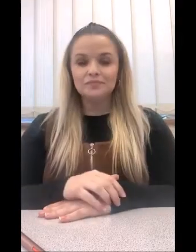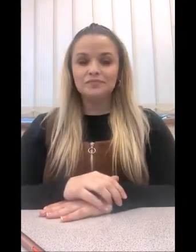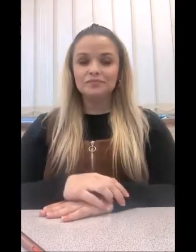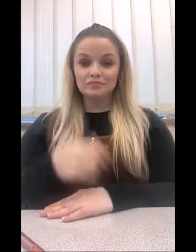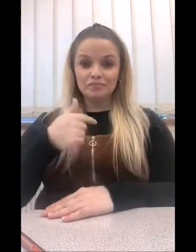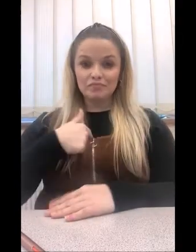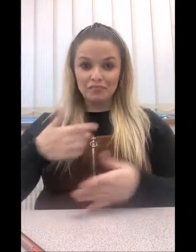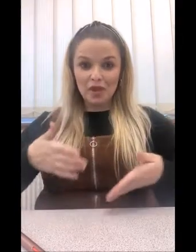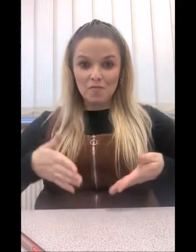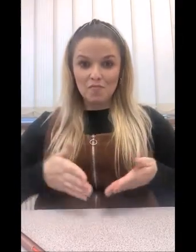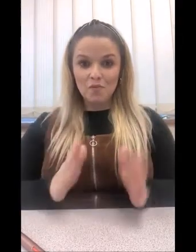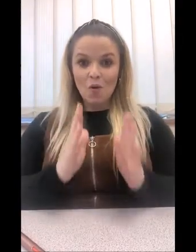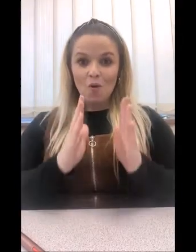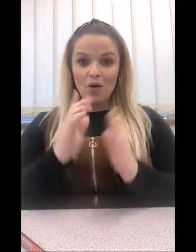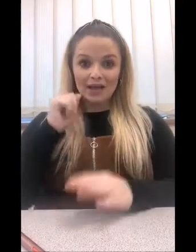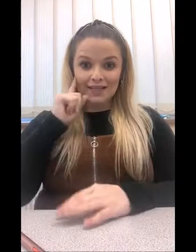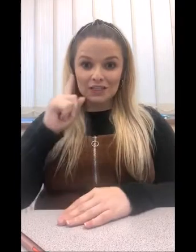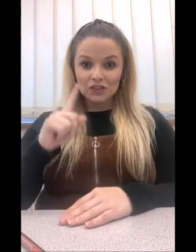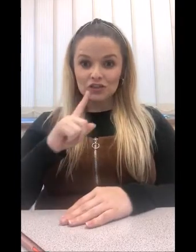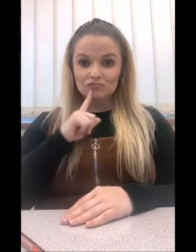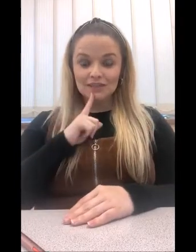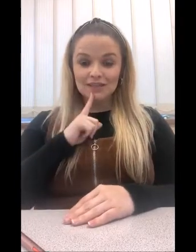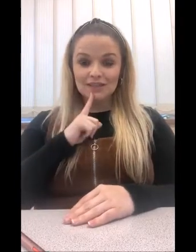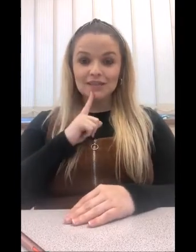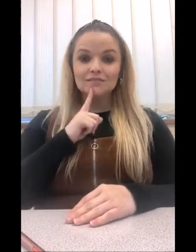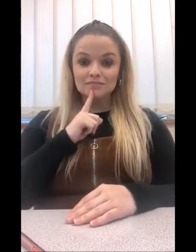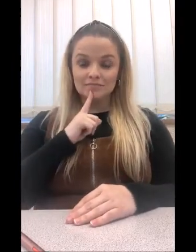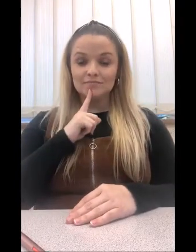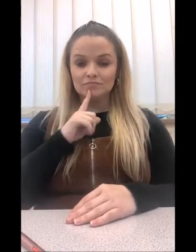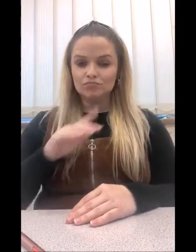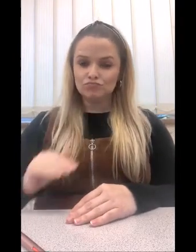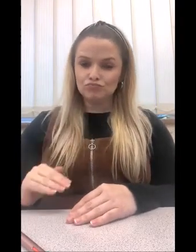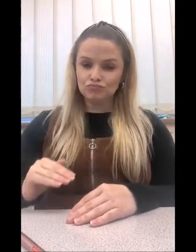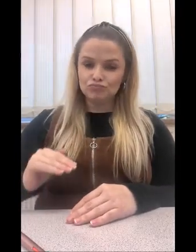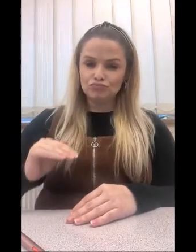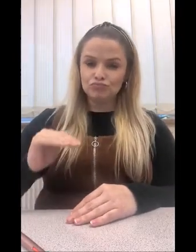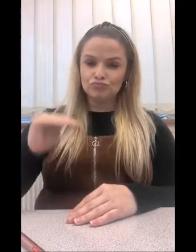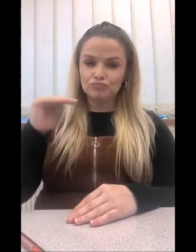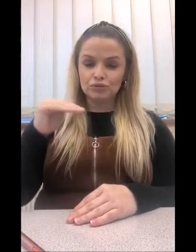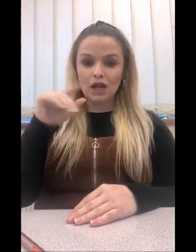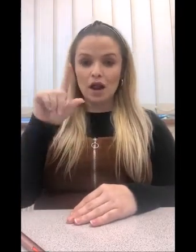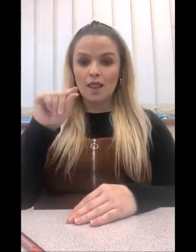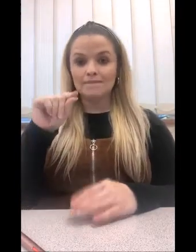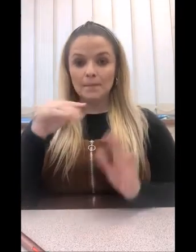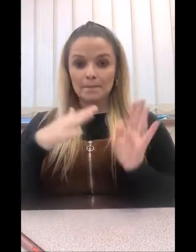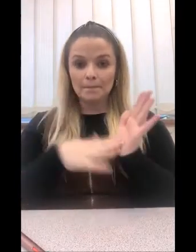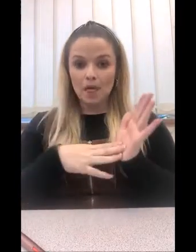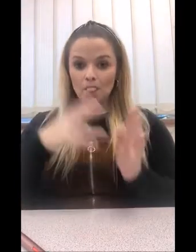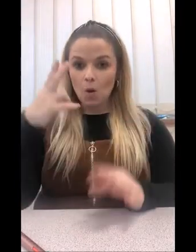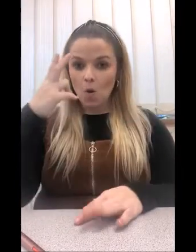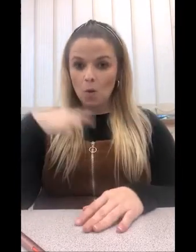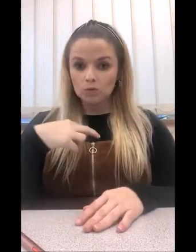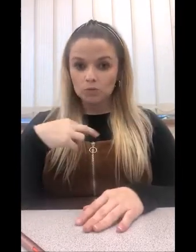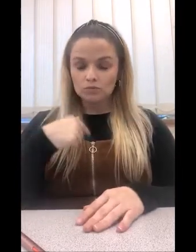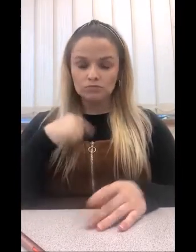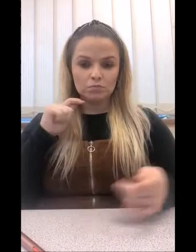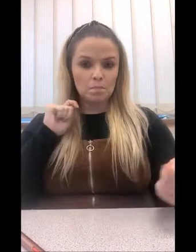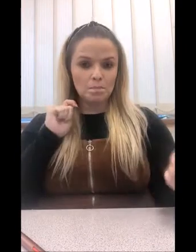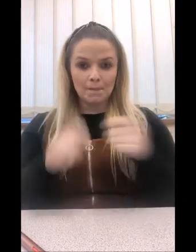Nikki. I was born hearing, and as I got to 11 months old,